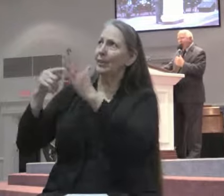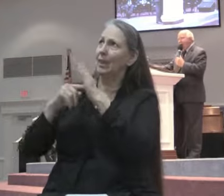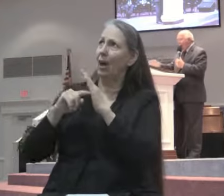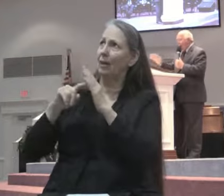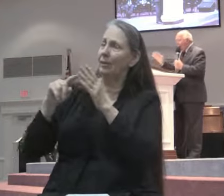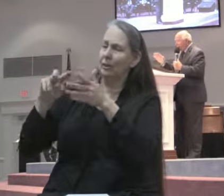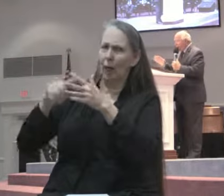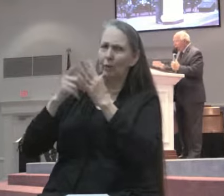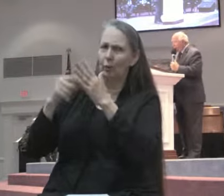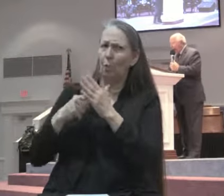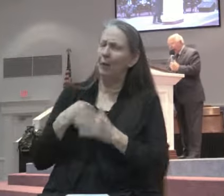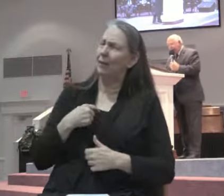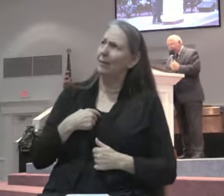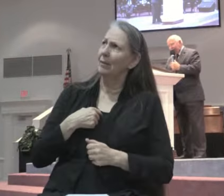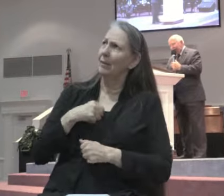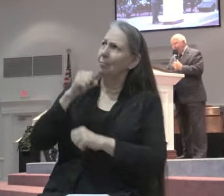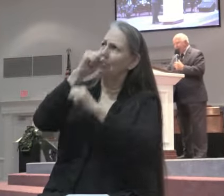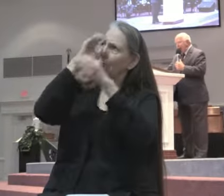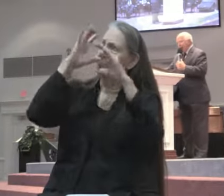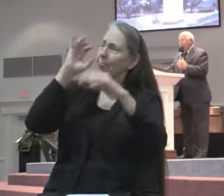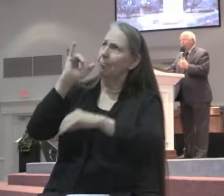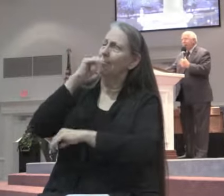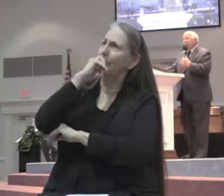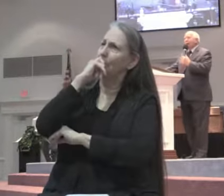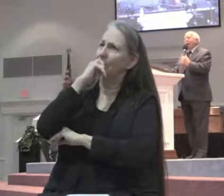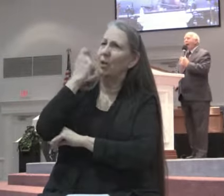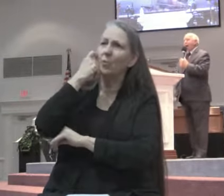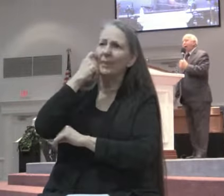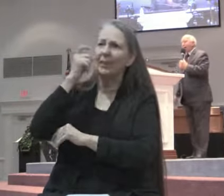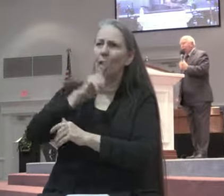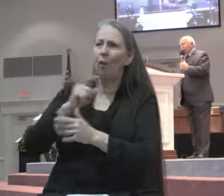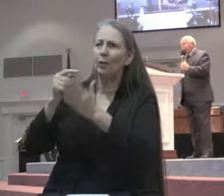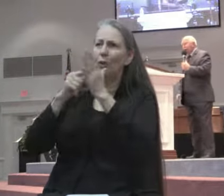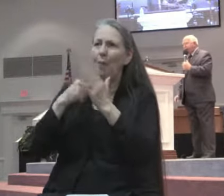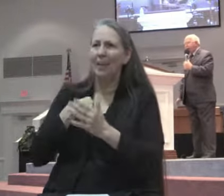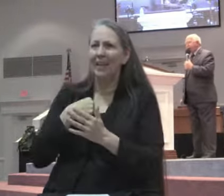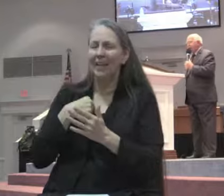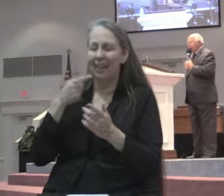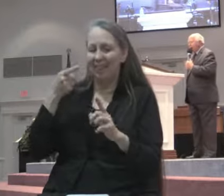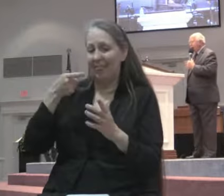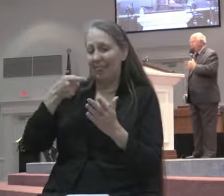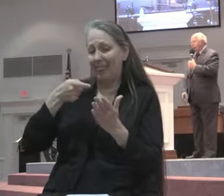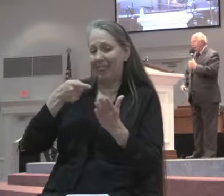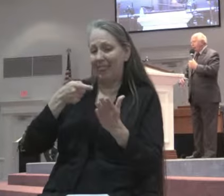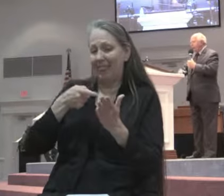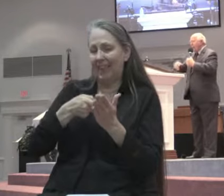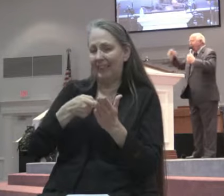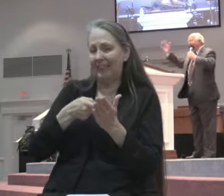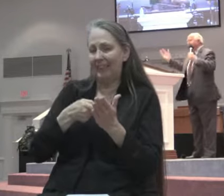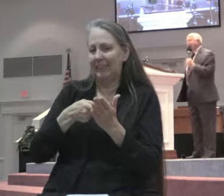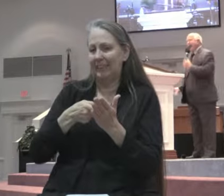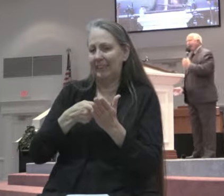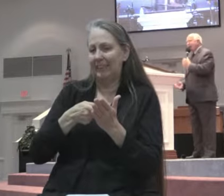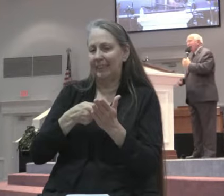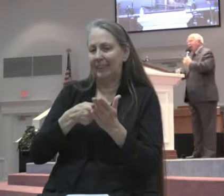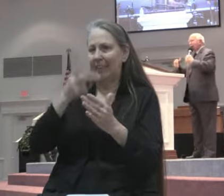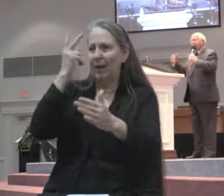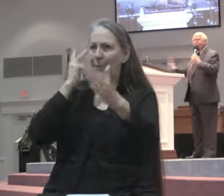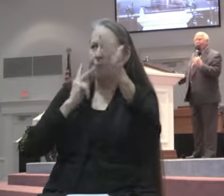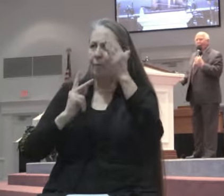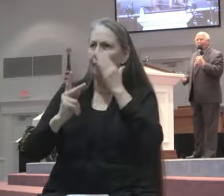unfold. And just recently, the Lord brought my attention to this